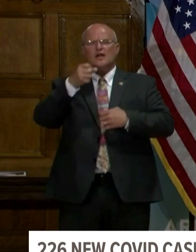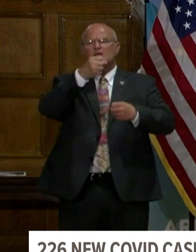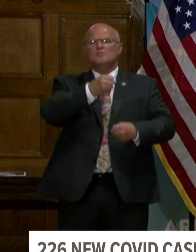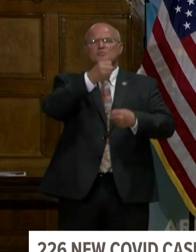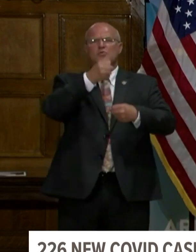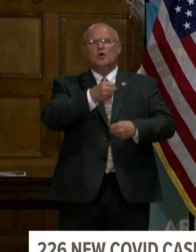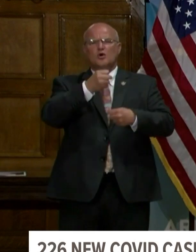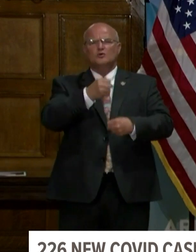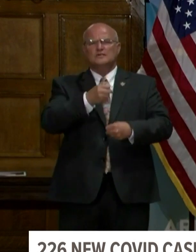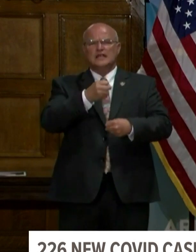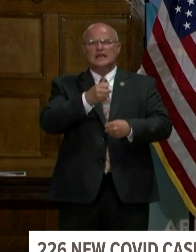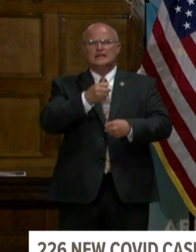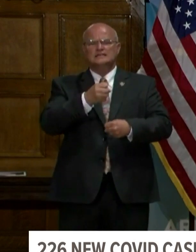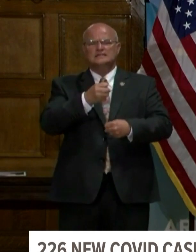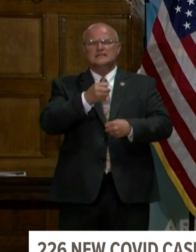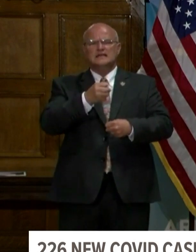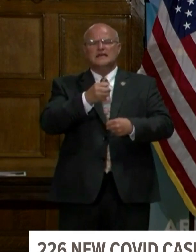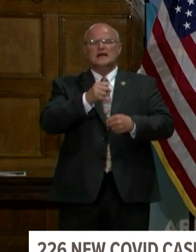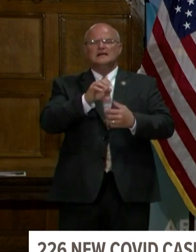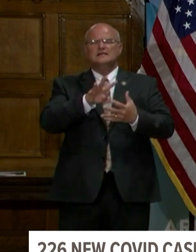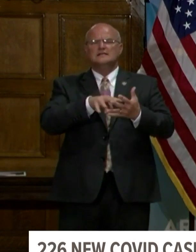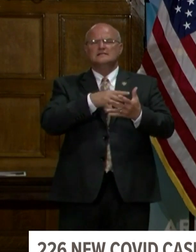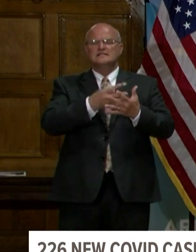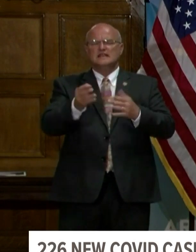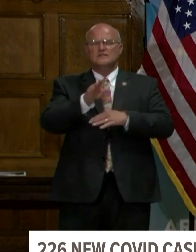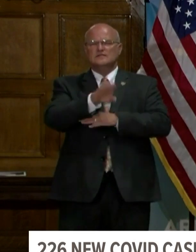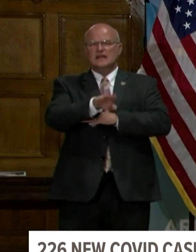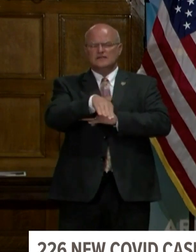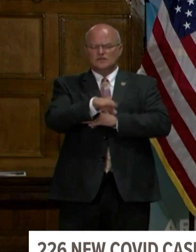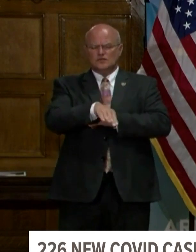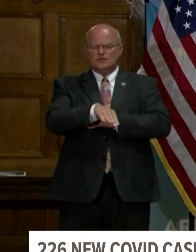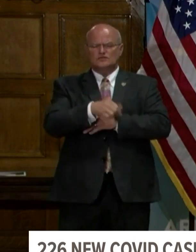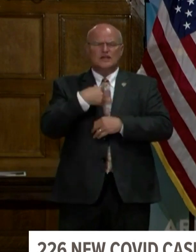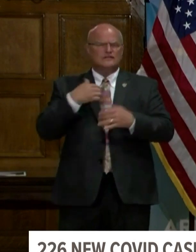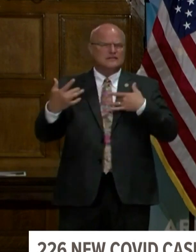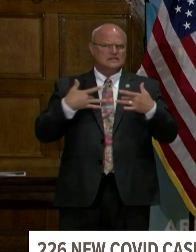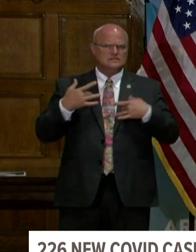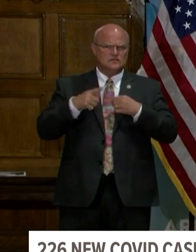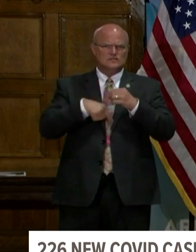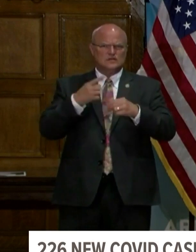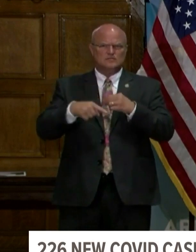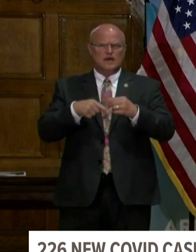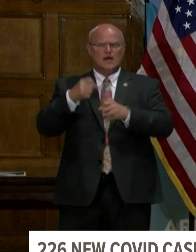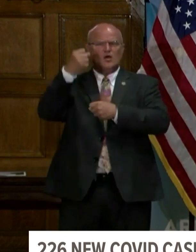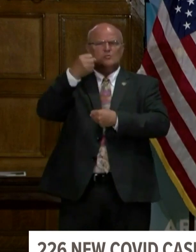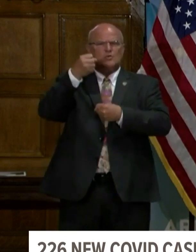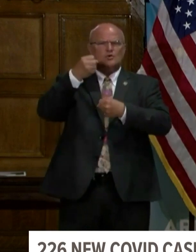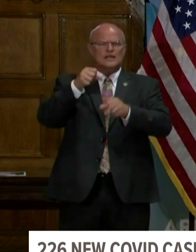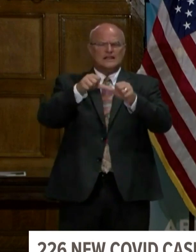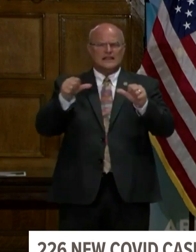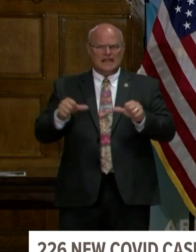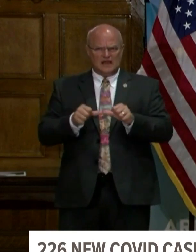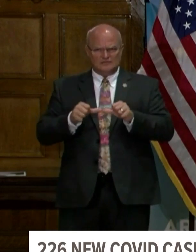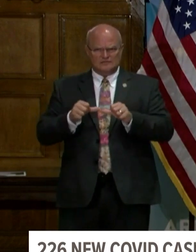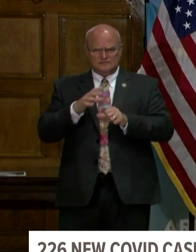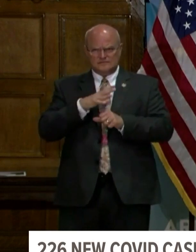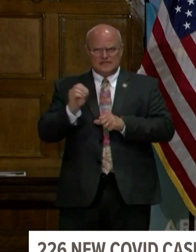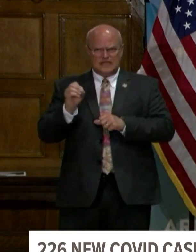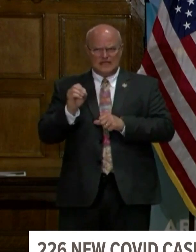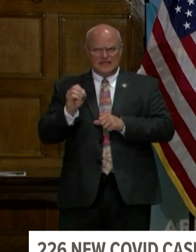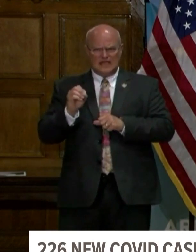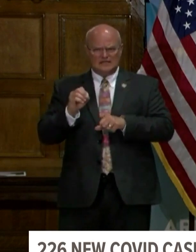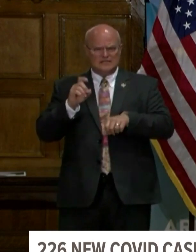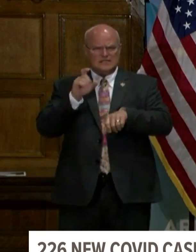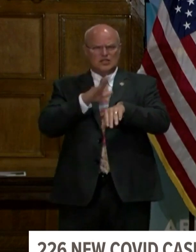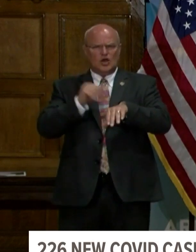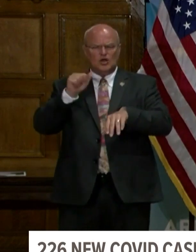that went pretty peacefully. There's another one scheduled for this afternoon. Do you have any concerns about protests here in the area, and are you planning to call in the